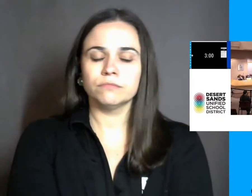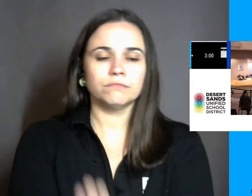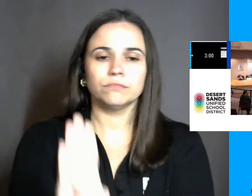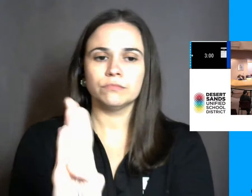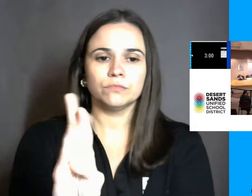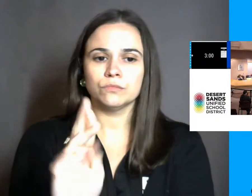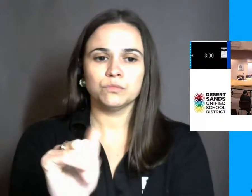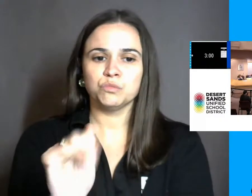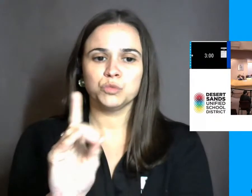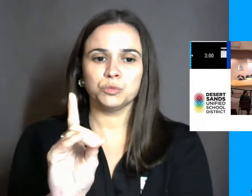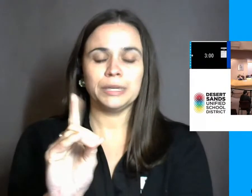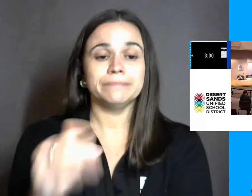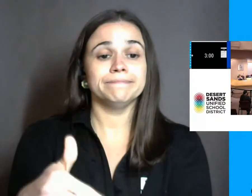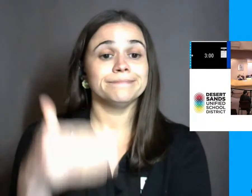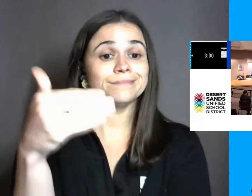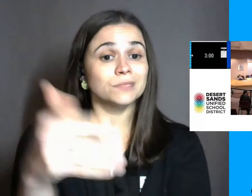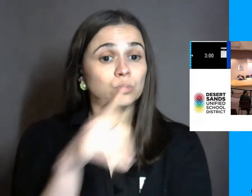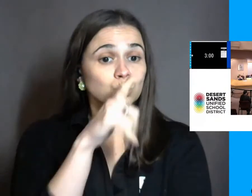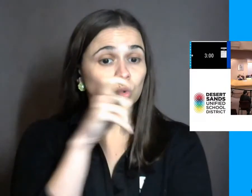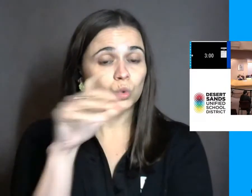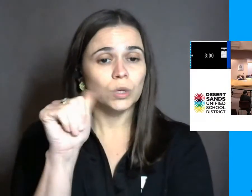Next is Amanda Hyder.